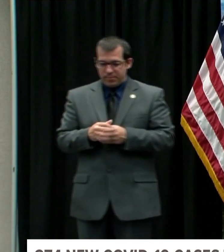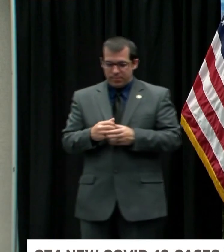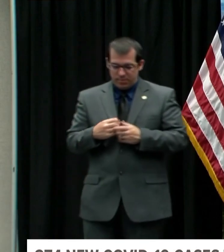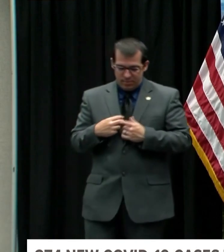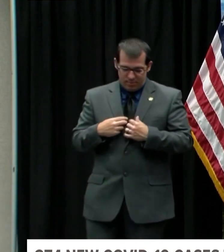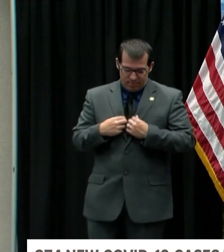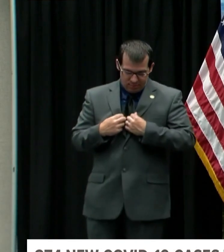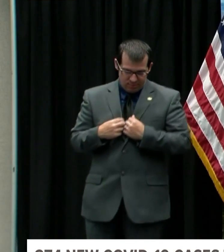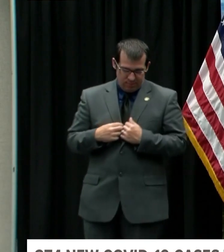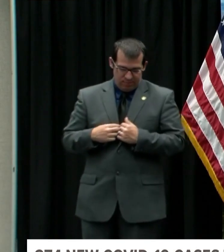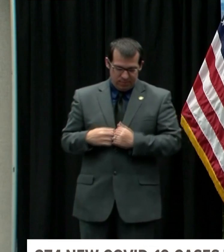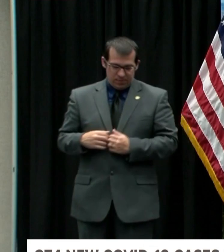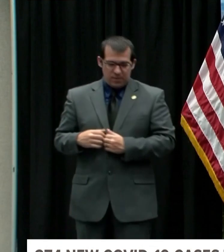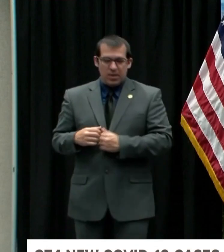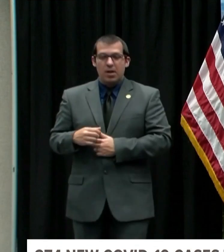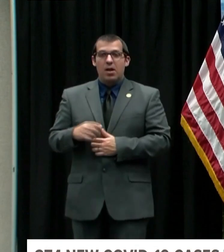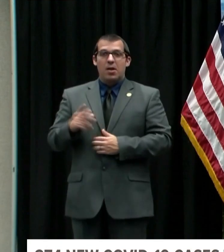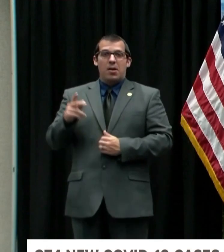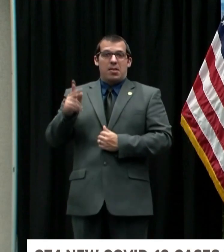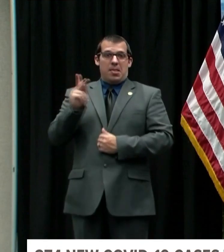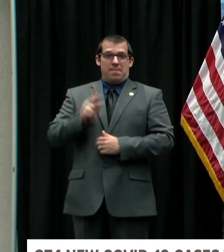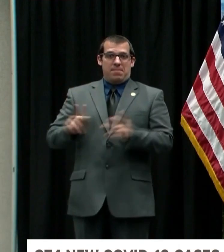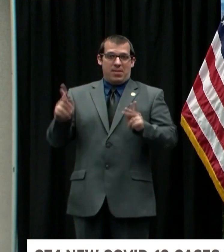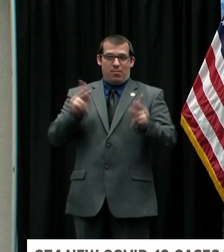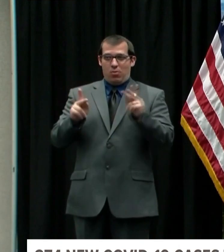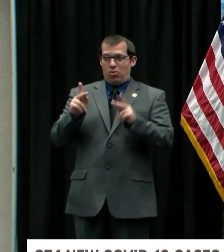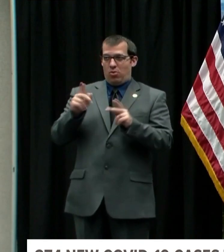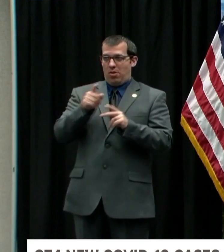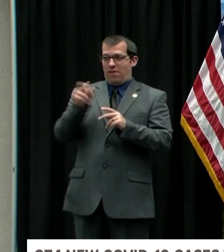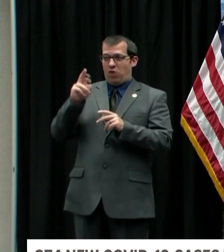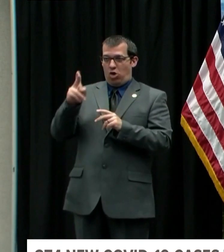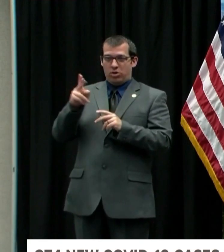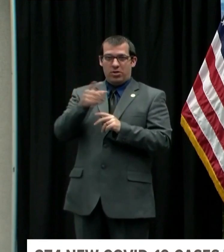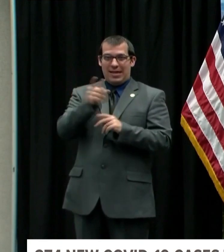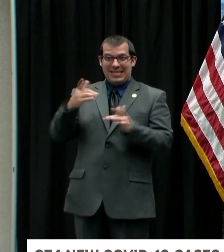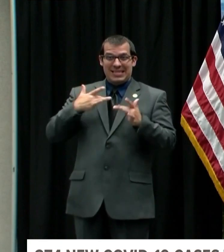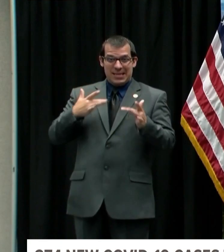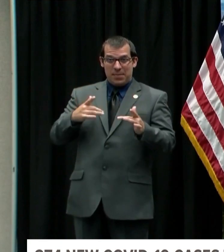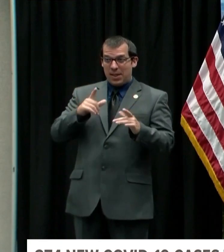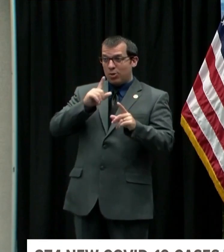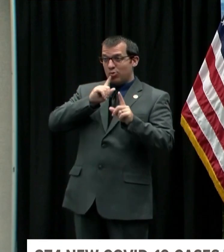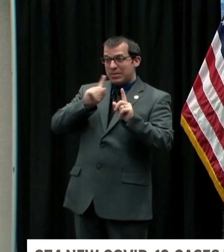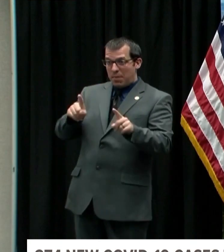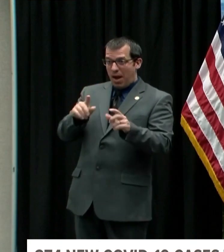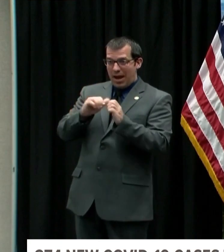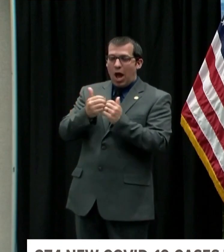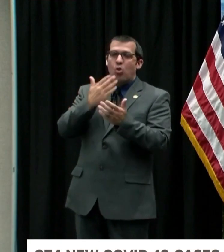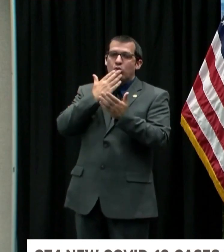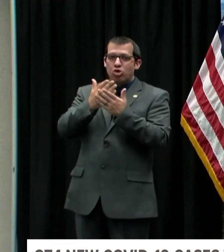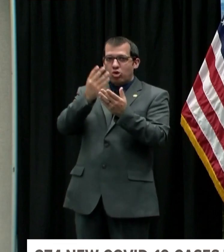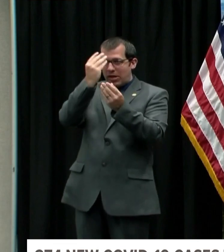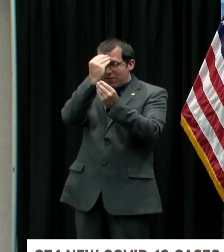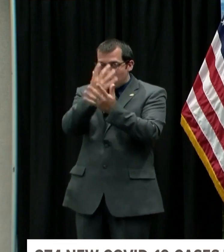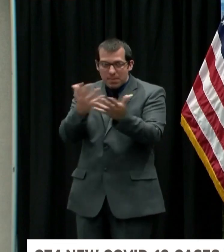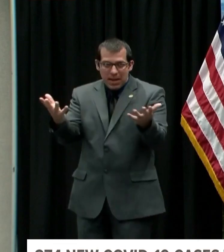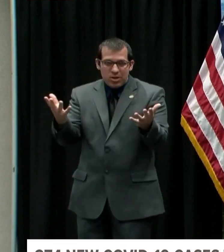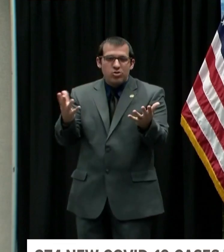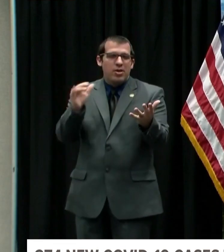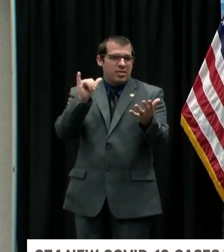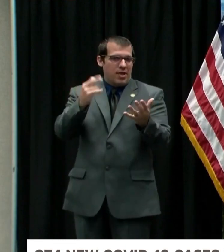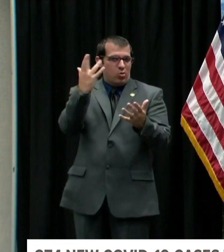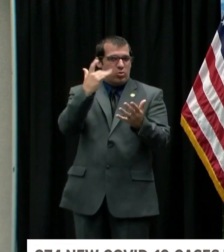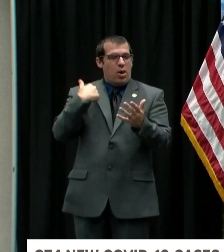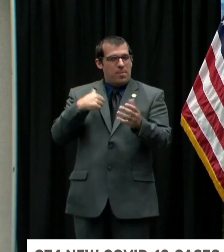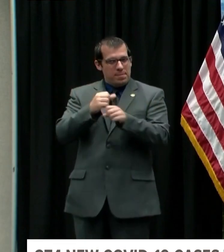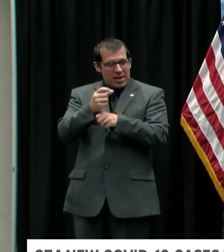Well, the people of Arkansas respond to good information. And that's why we want to make sure that everybody knows